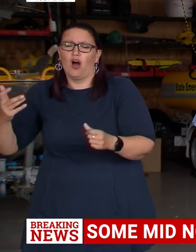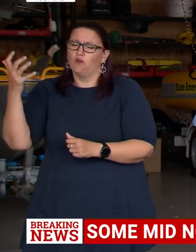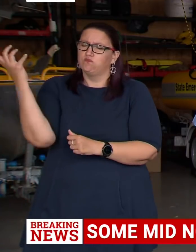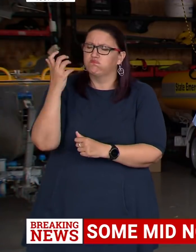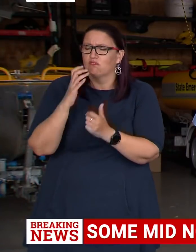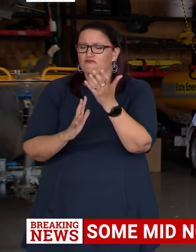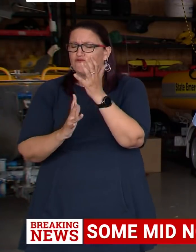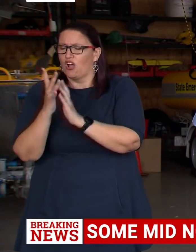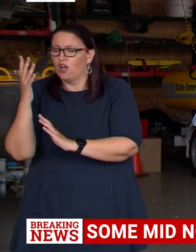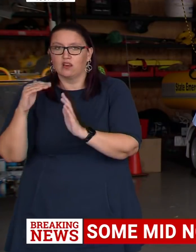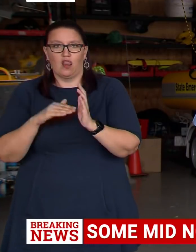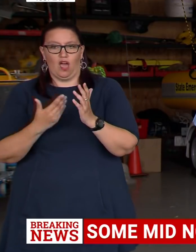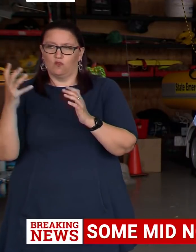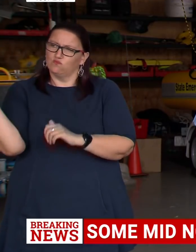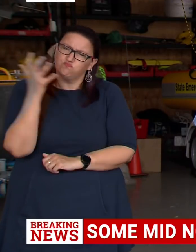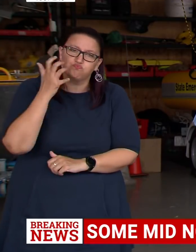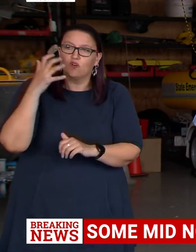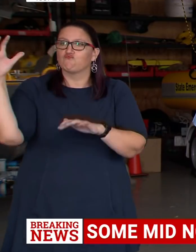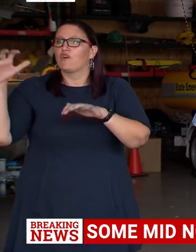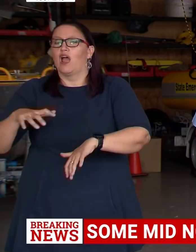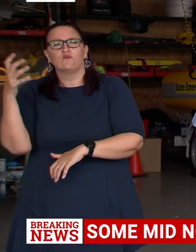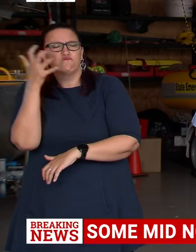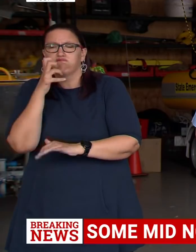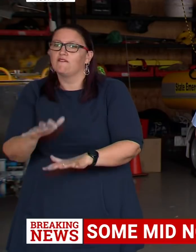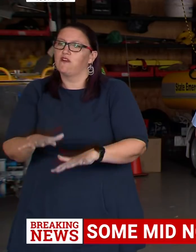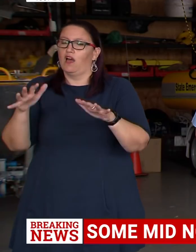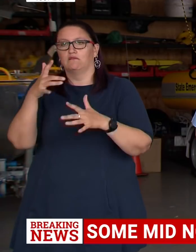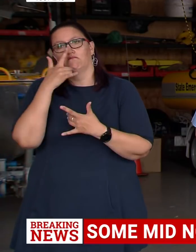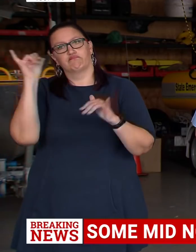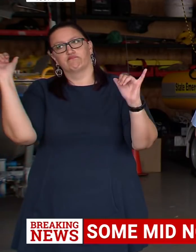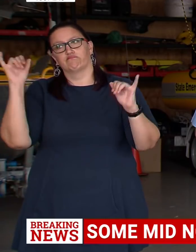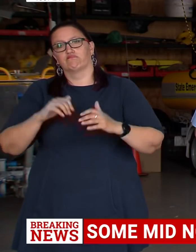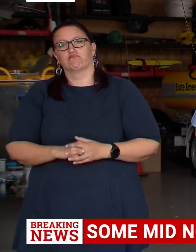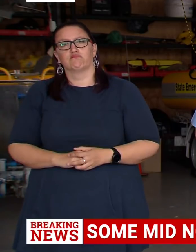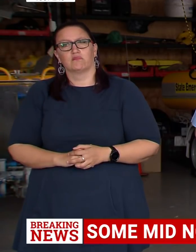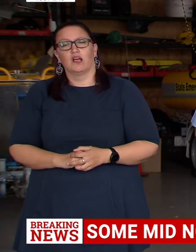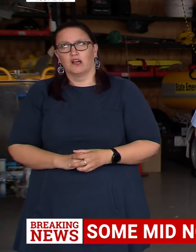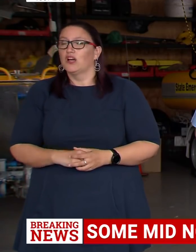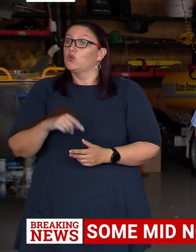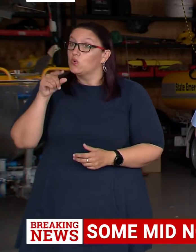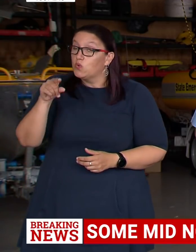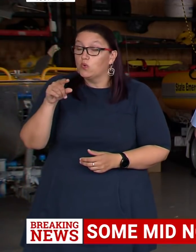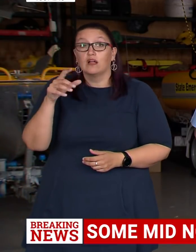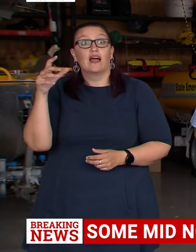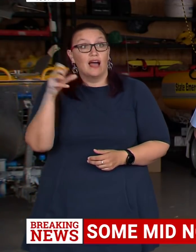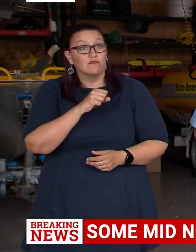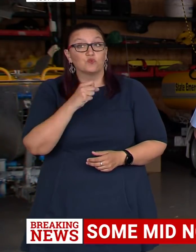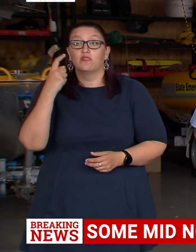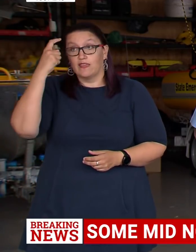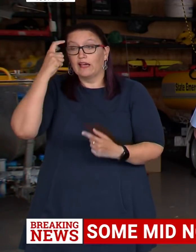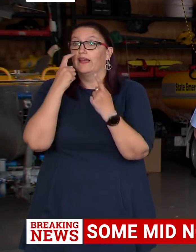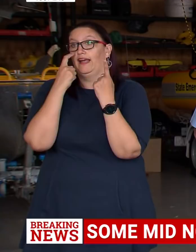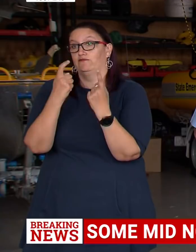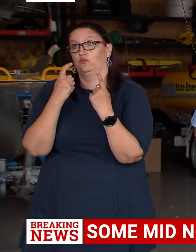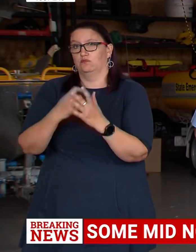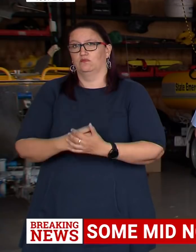we have to put that in context. And our first and foremost priority is to make sure people know they could be in danger and make sure they've got their